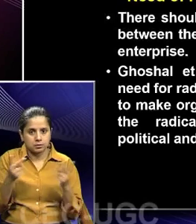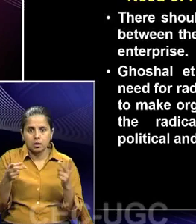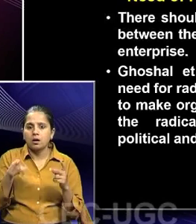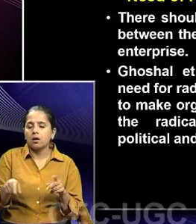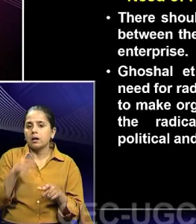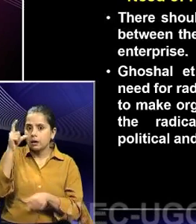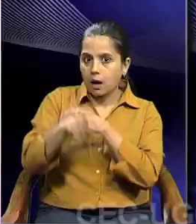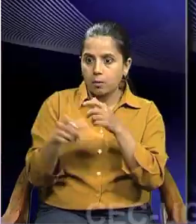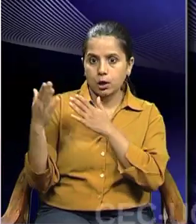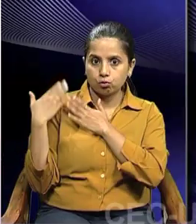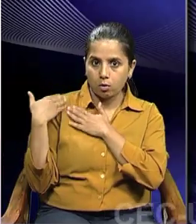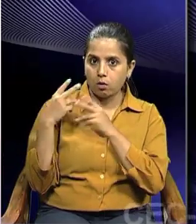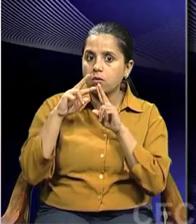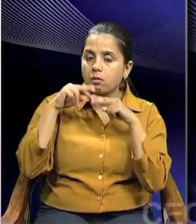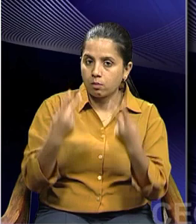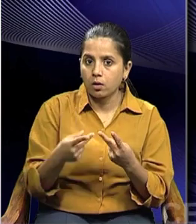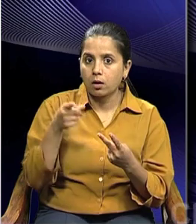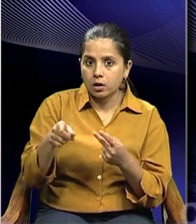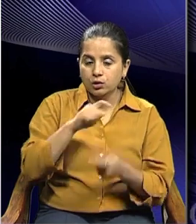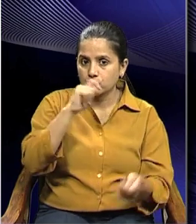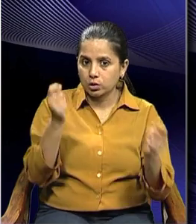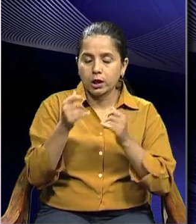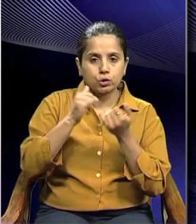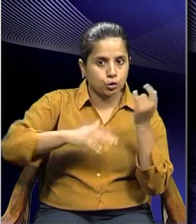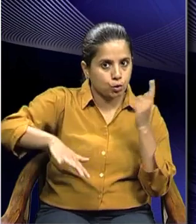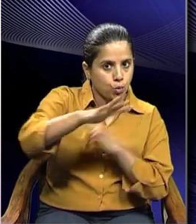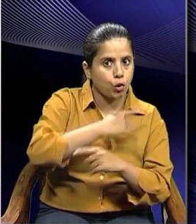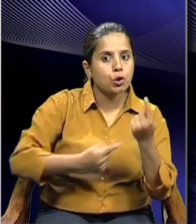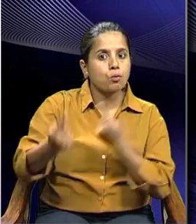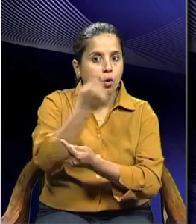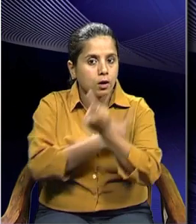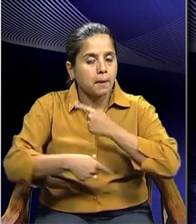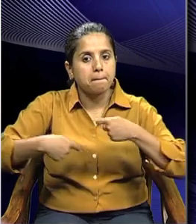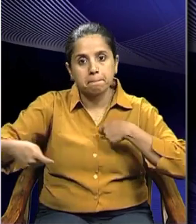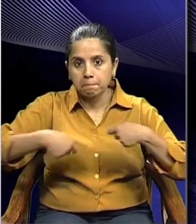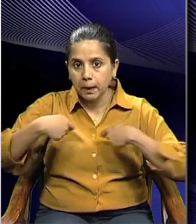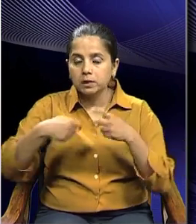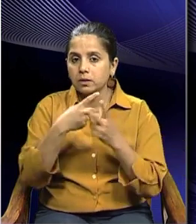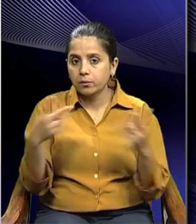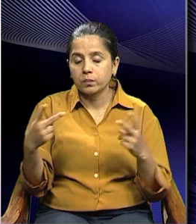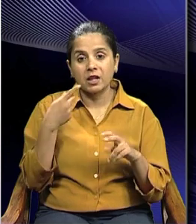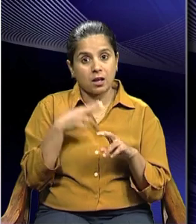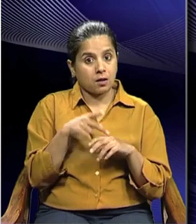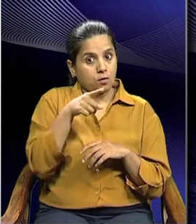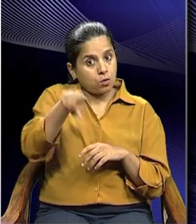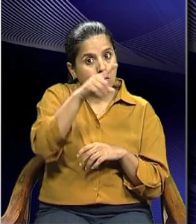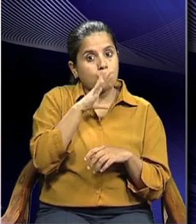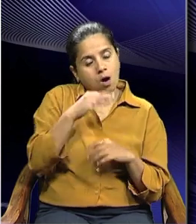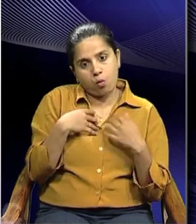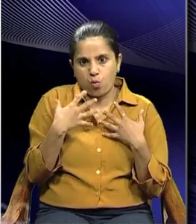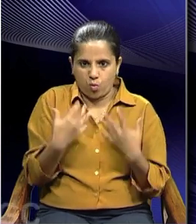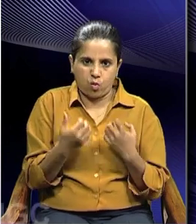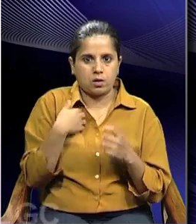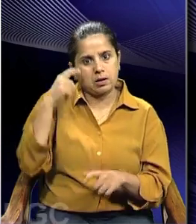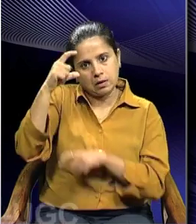companies responsive to the radical changes in social, political and business environment. So if you are really willing that your